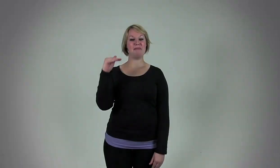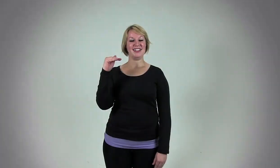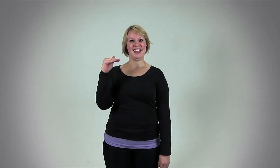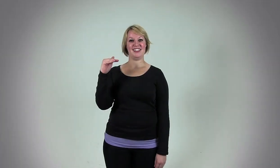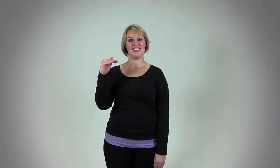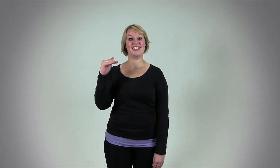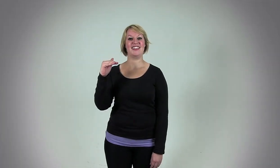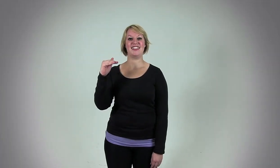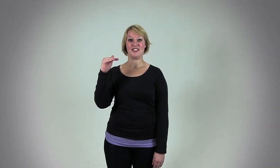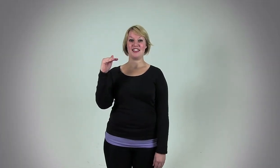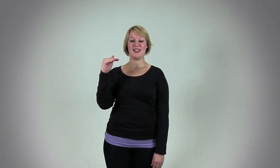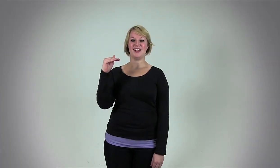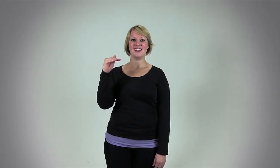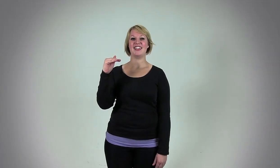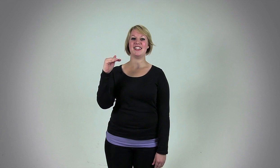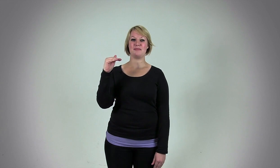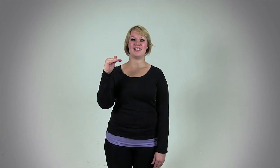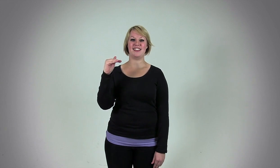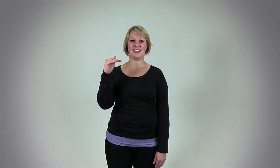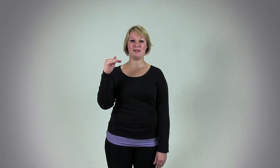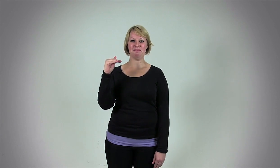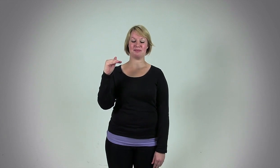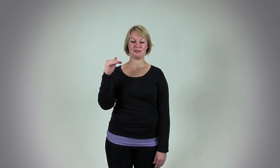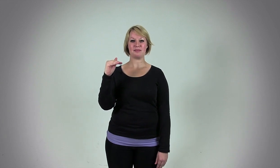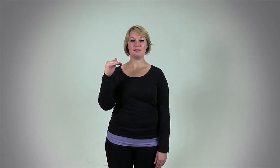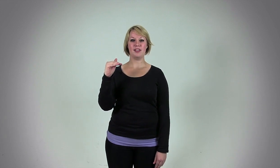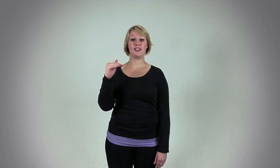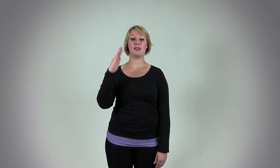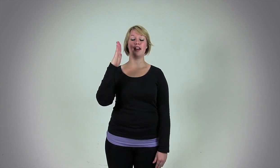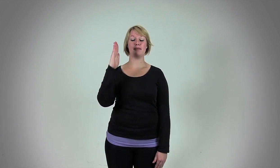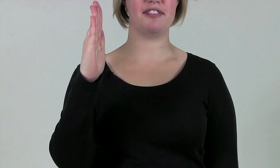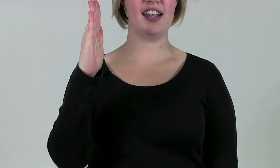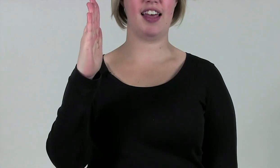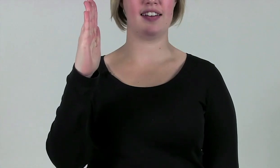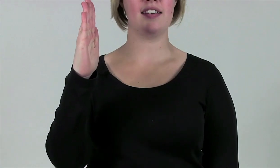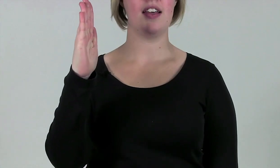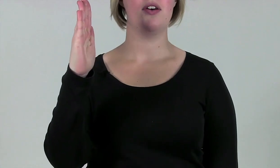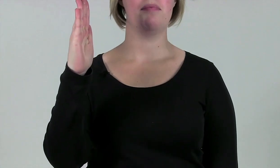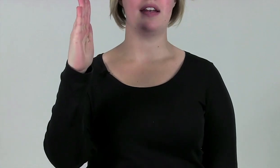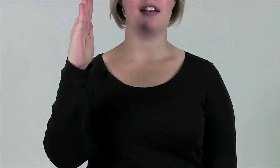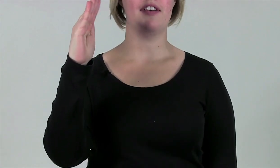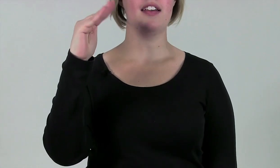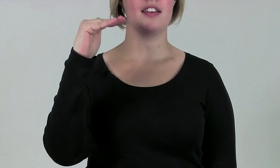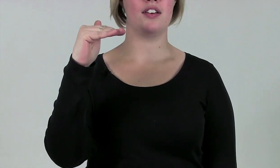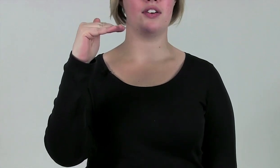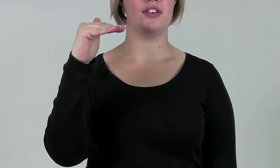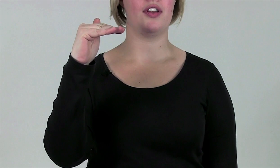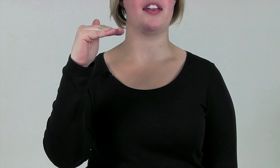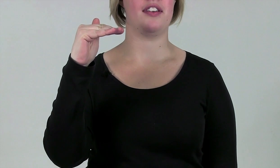Bent hand. This is a tricky one, so you'll need to practice this one. So we start from a flat hand. We bend our fingers at the knuckles so that there's a